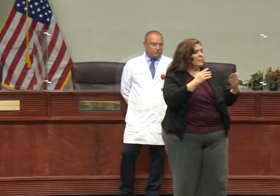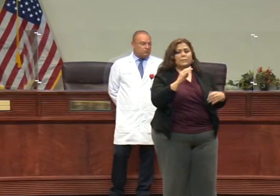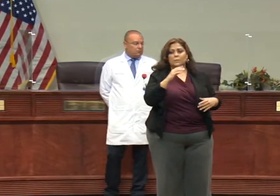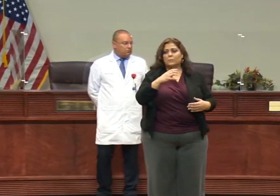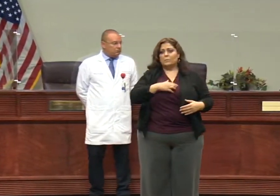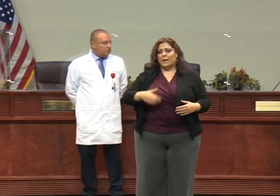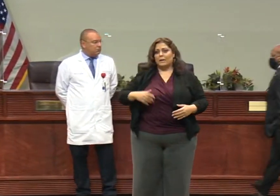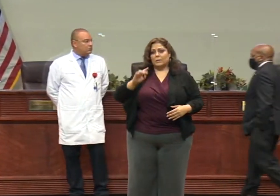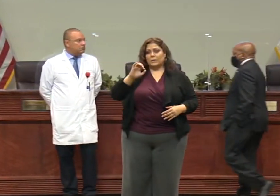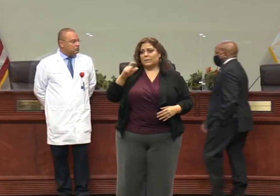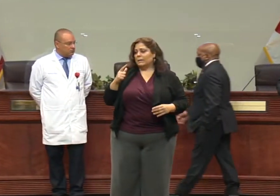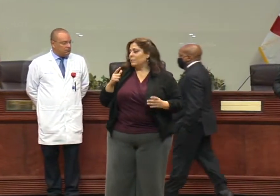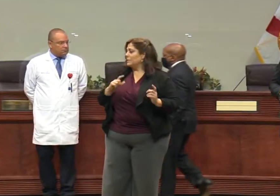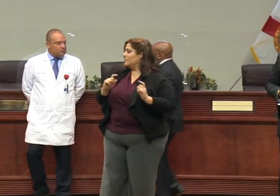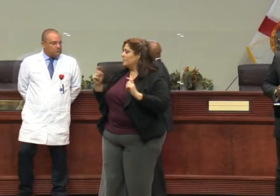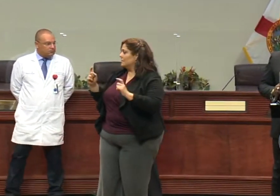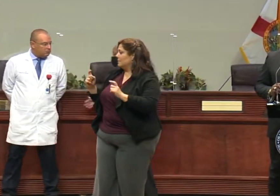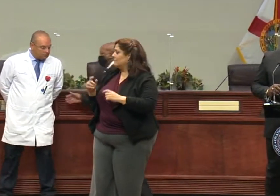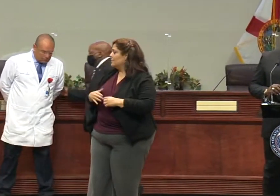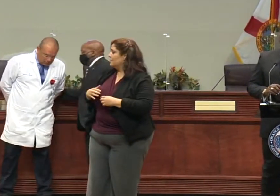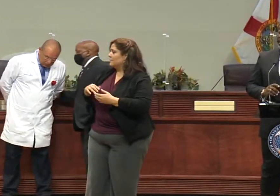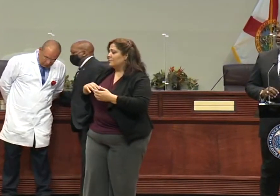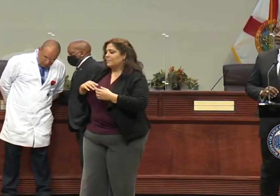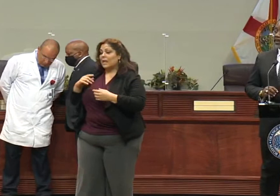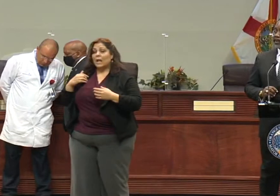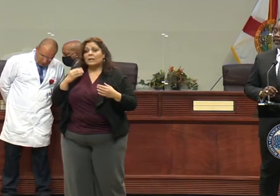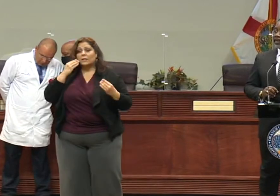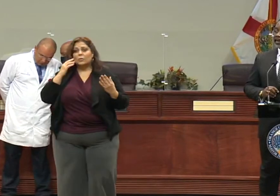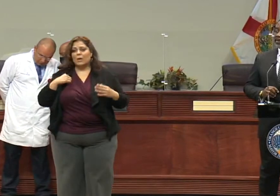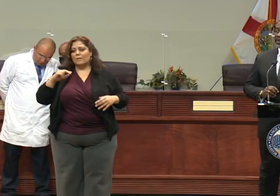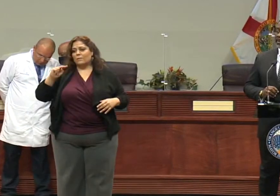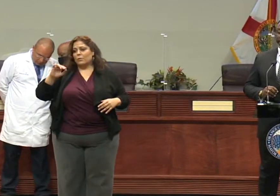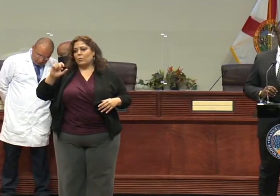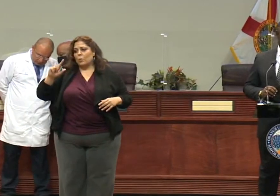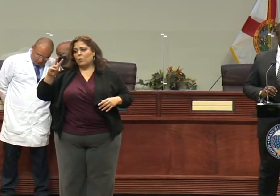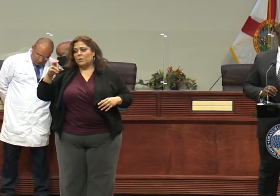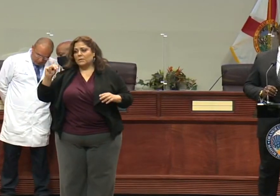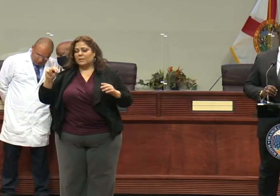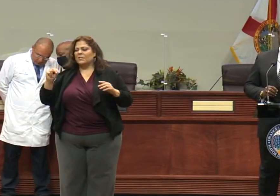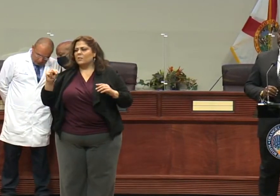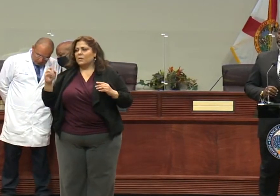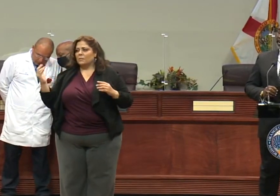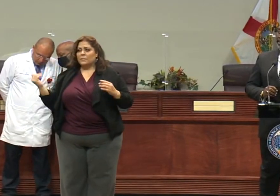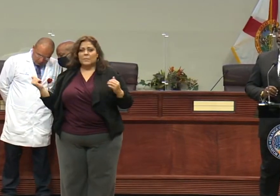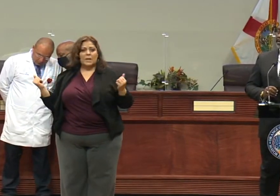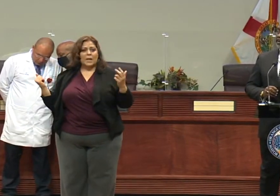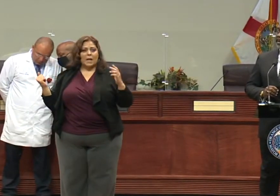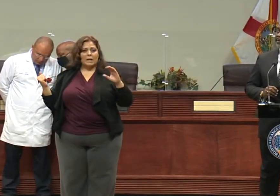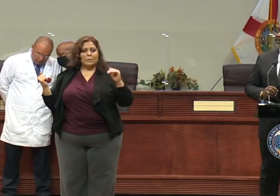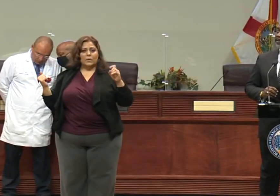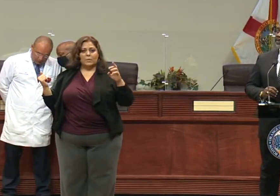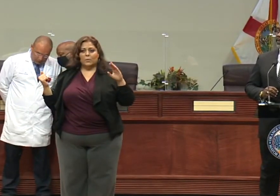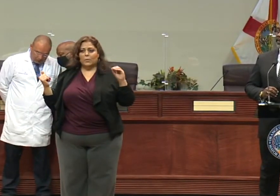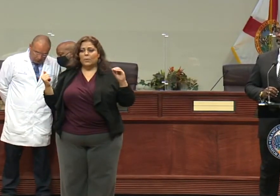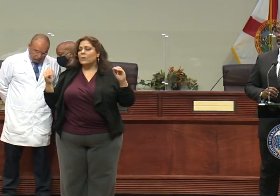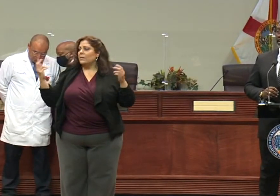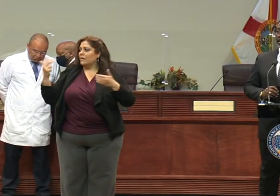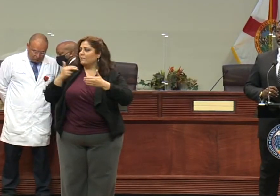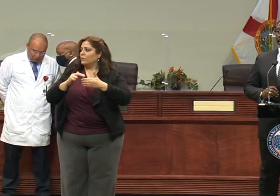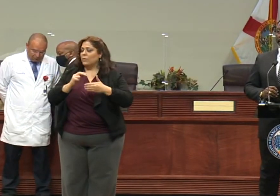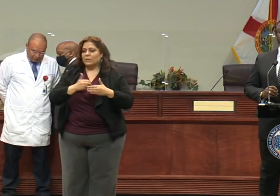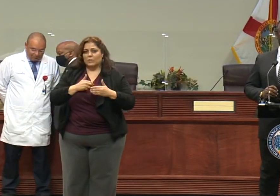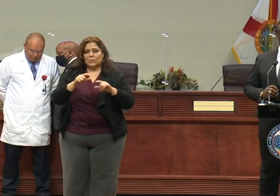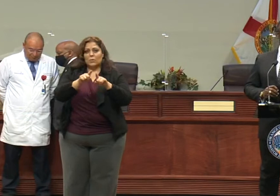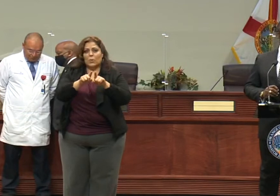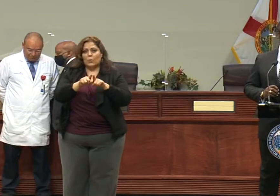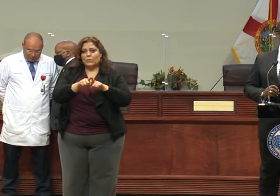Okay, let me also acknowledge Commissioners Nicole Wilson and Commissioner Gomez Cordero, who have joined us